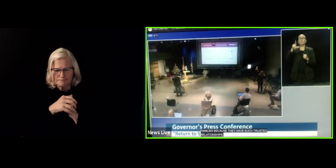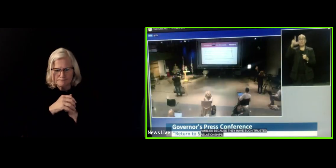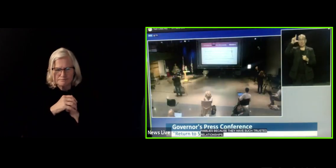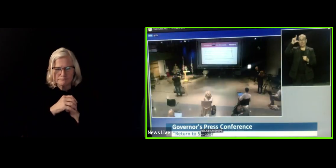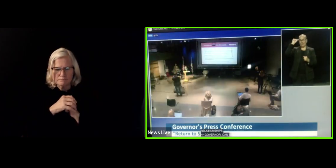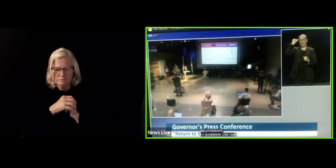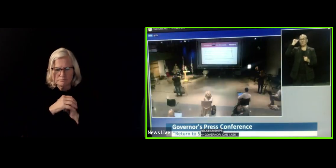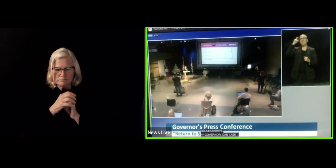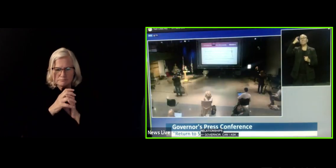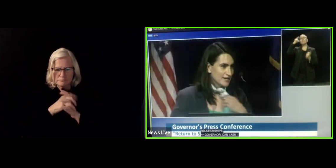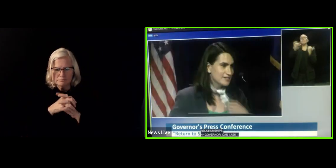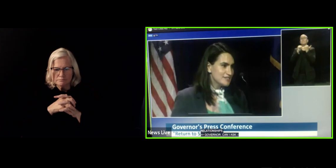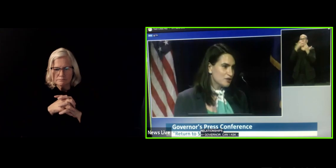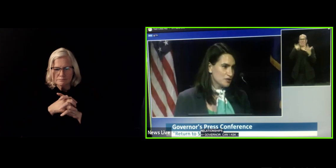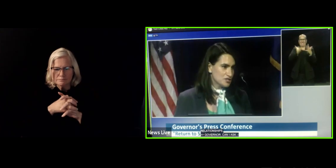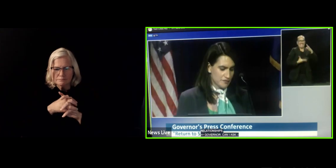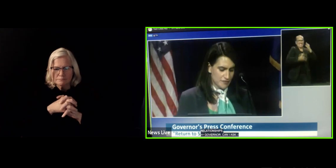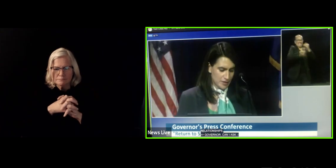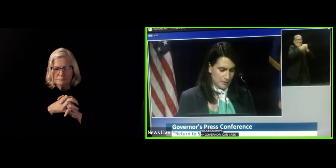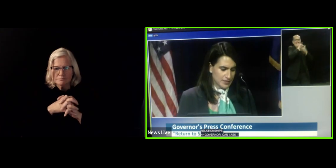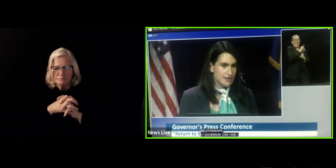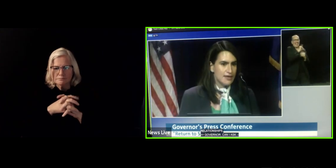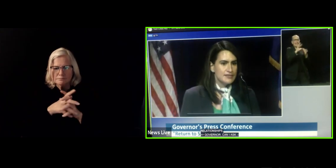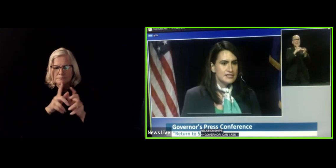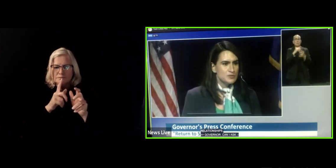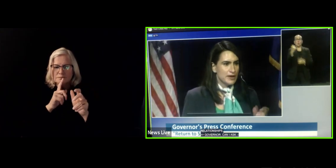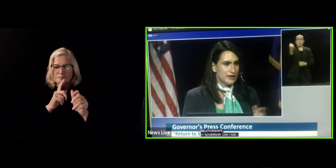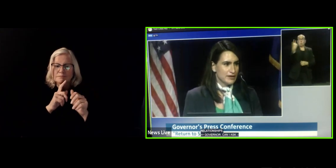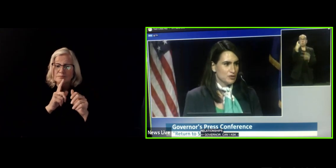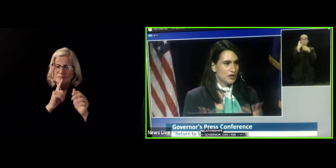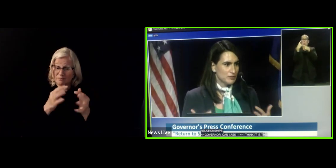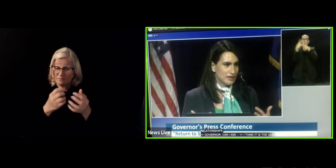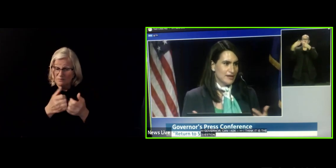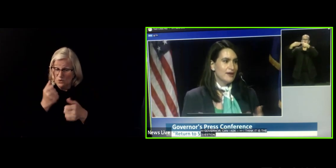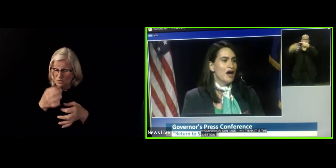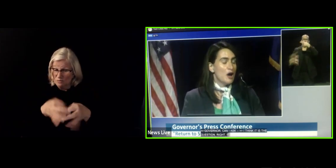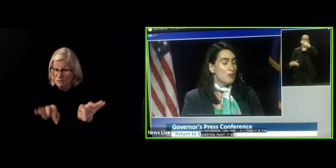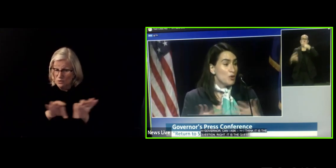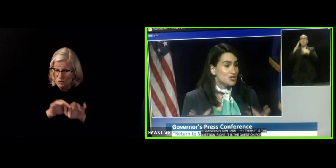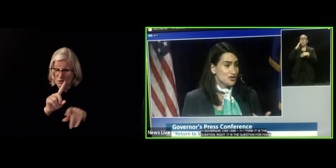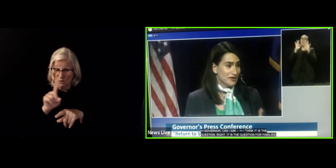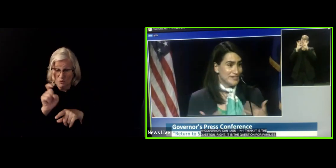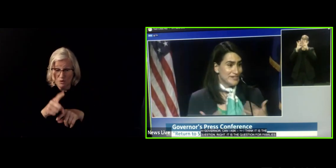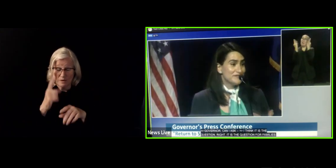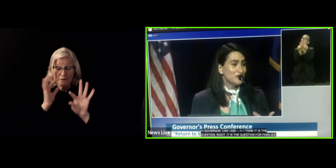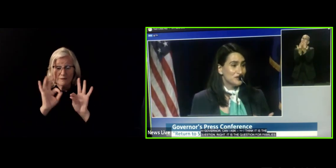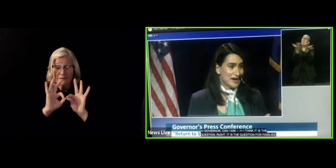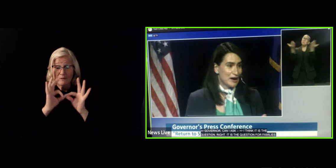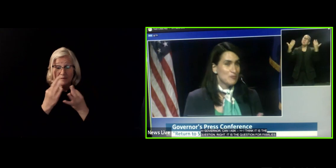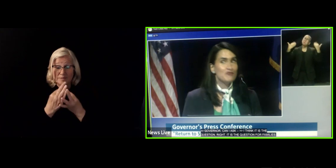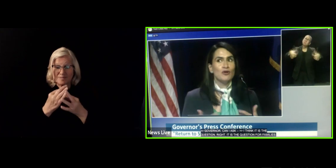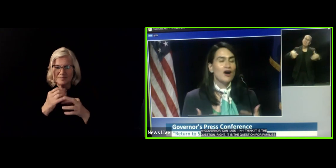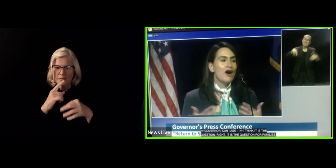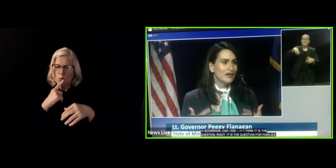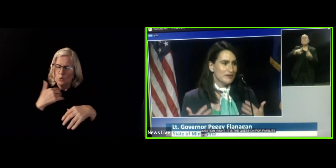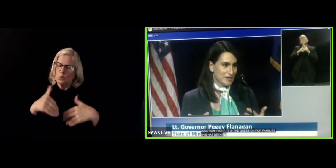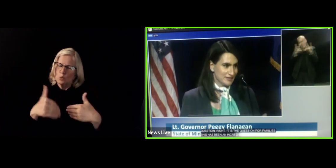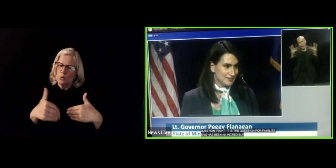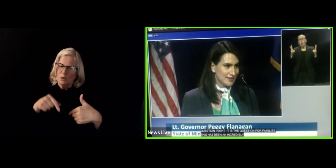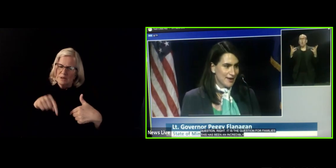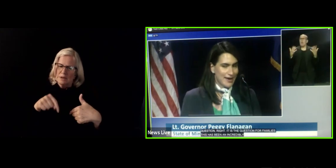is the question, right? It is the question for families. This has been an incredibly emotional and difficult time for all